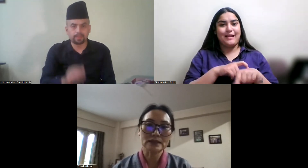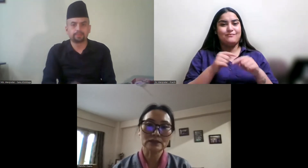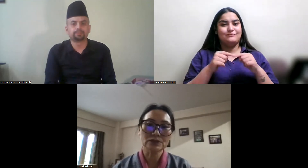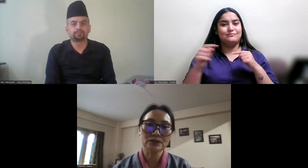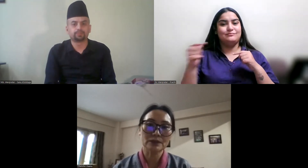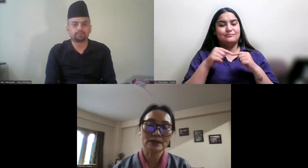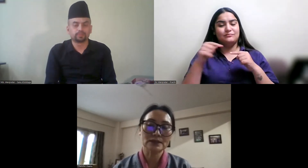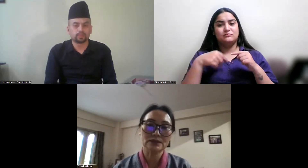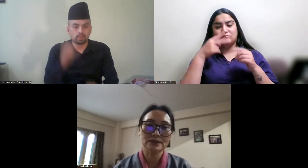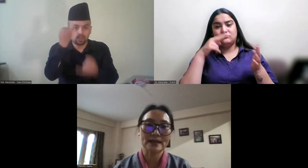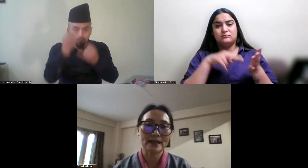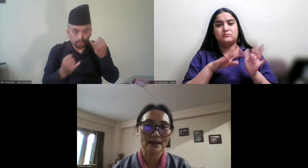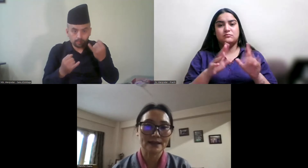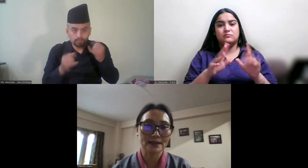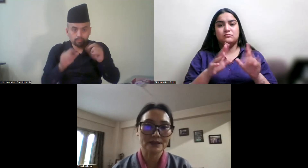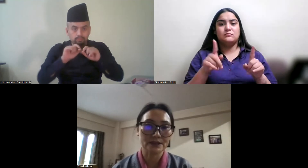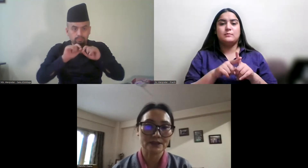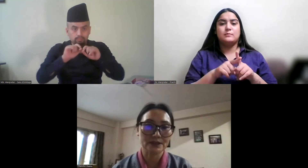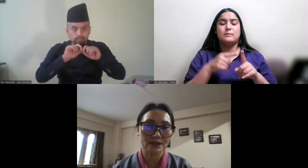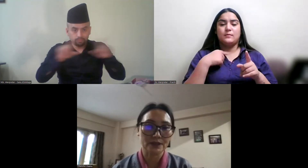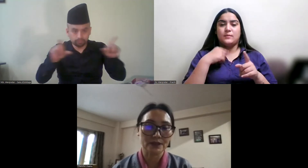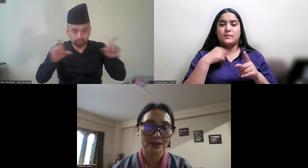In conclusion, I would like to just highlight